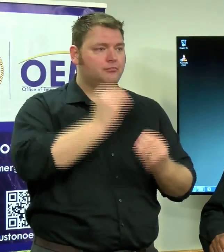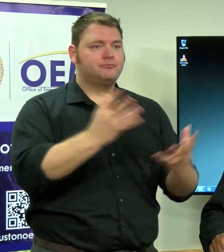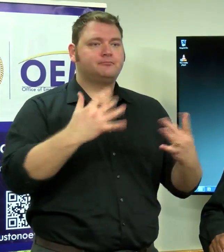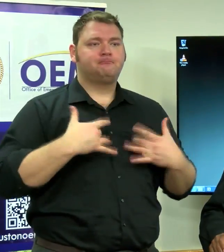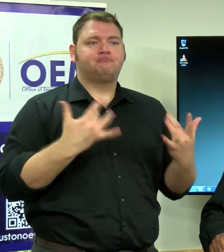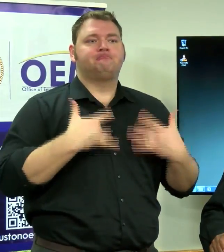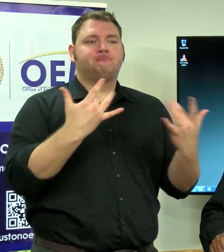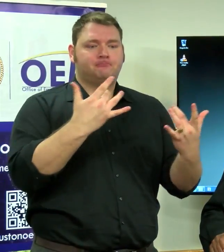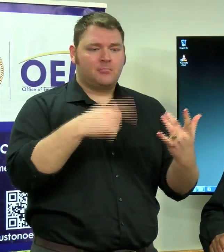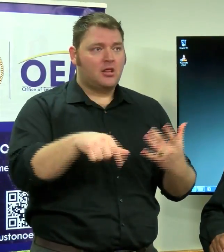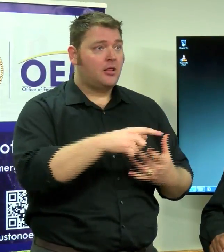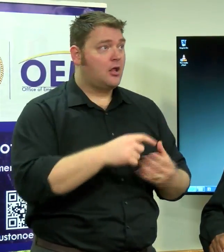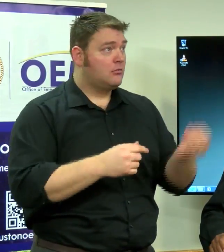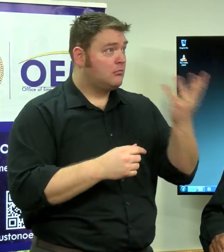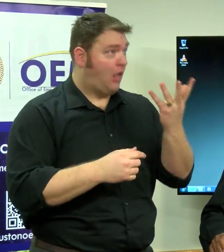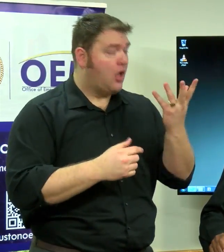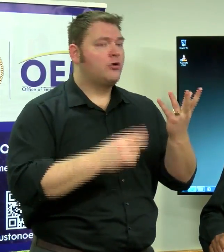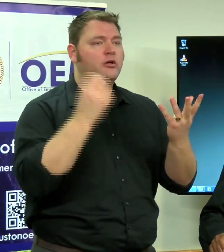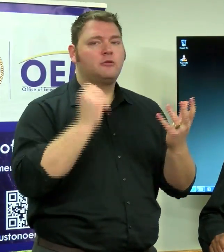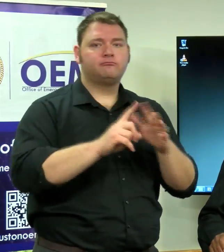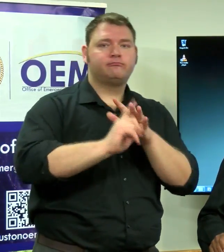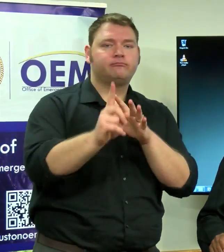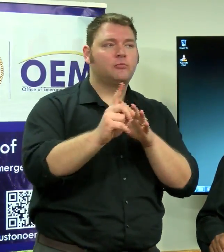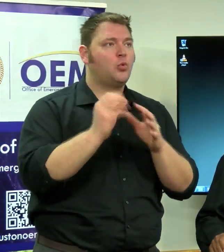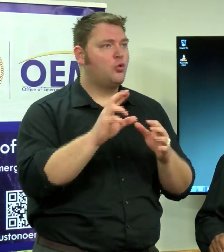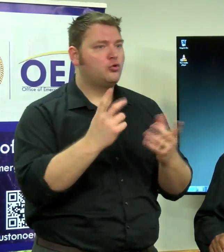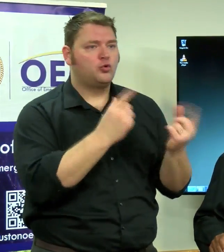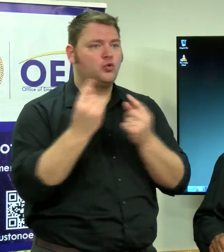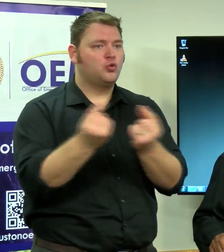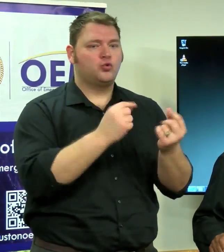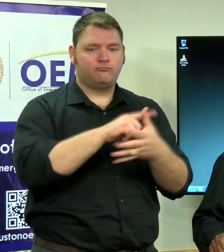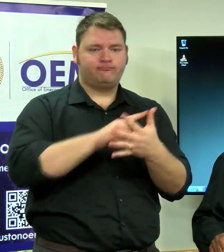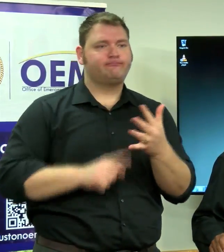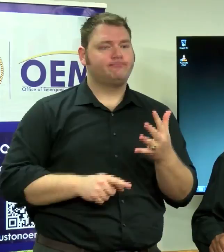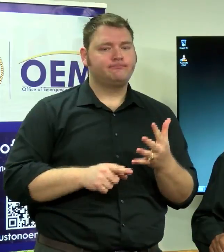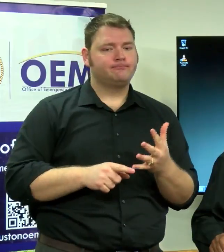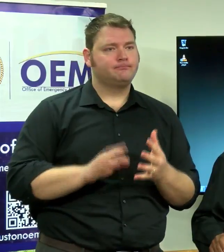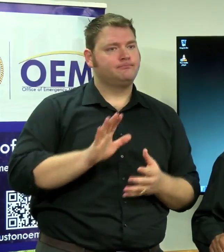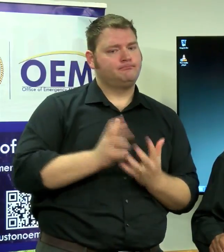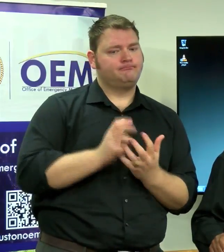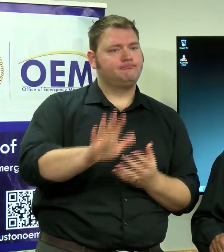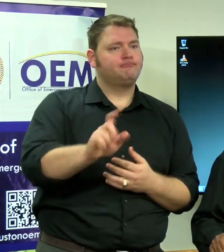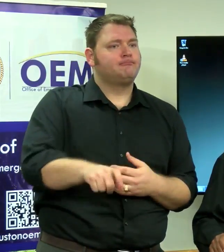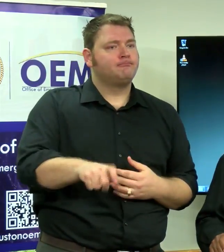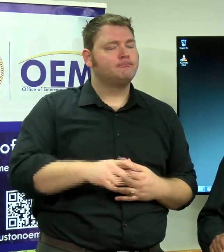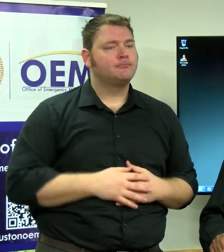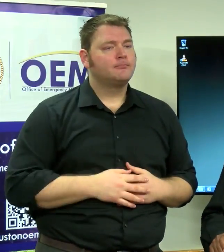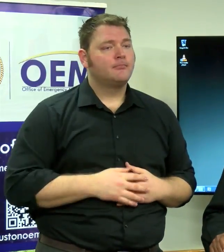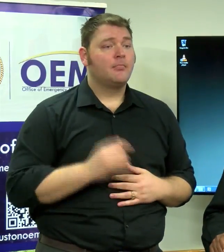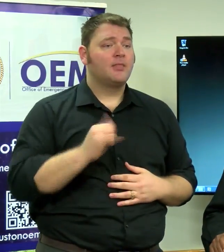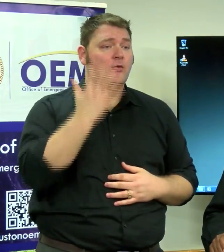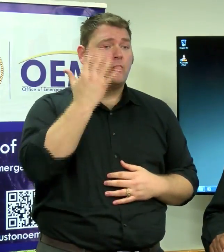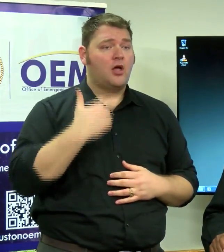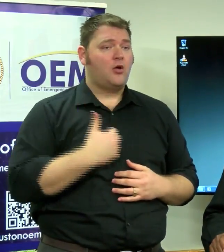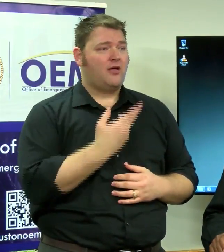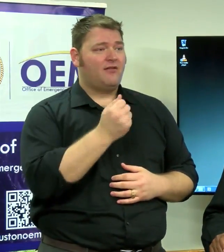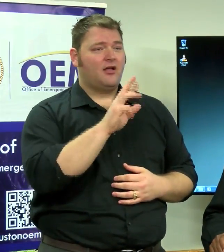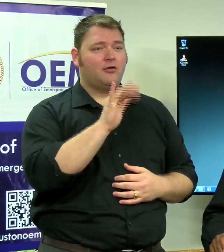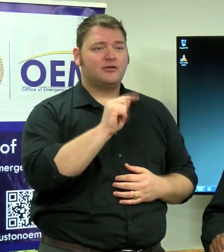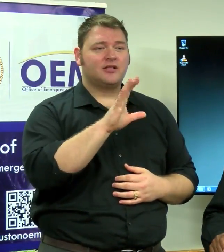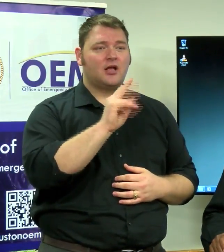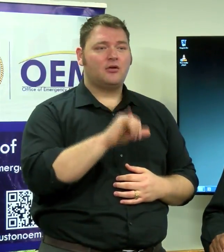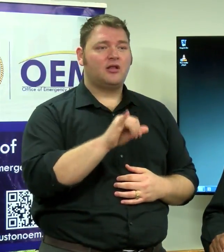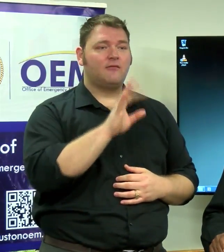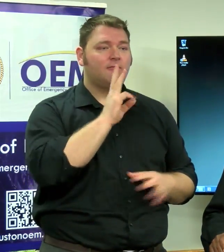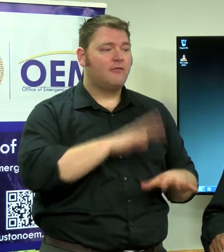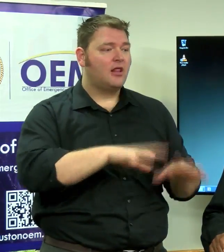whatever necessary steps they need to take. And that's why we're going to be in constant communication with the Harris County Flood Control District to get a better read as